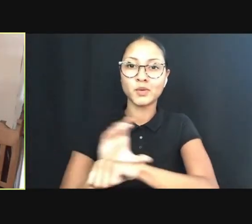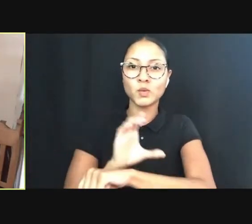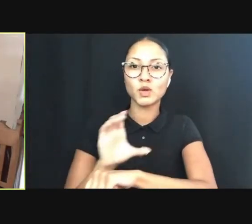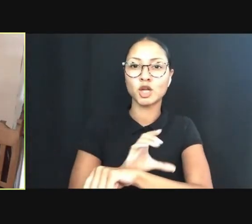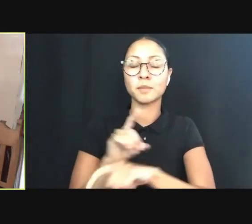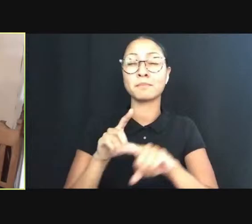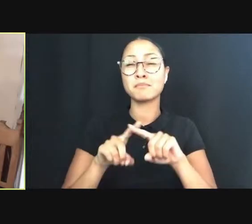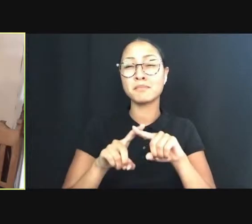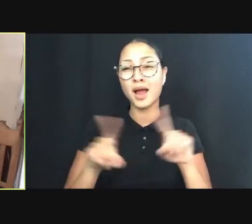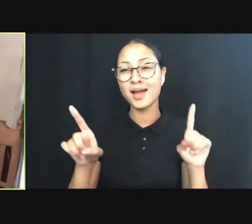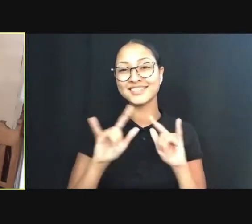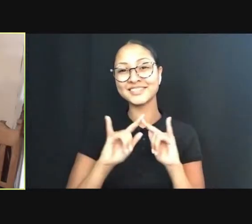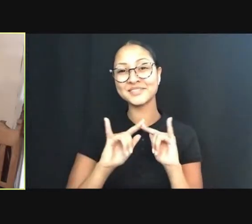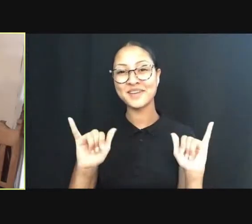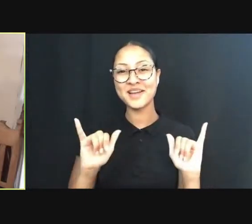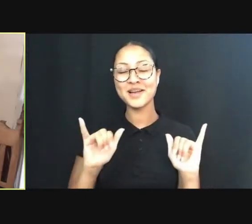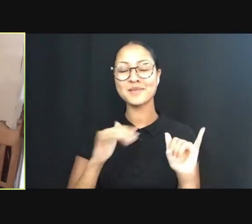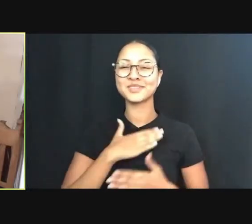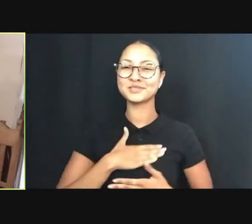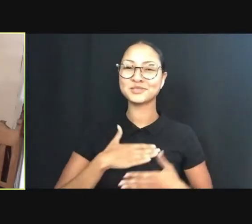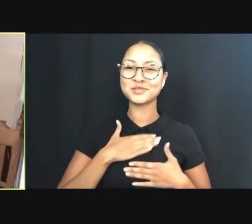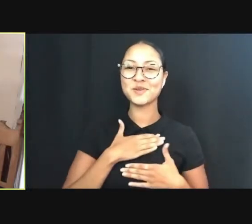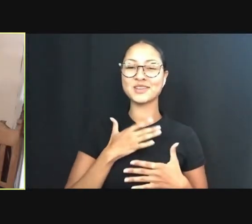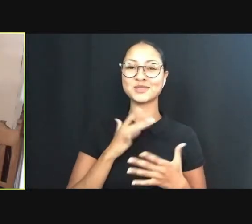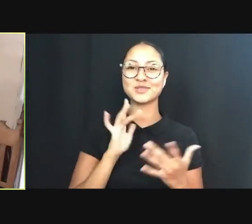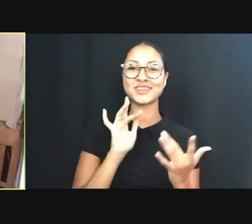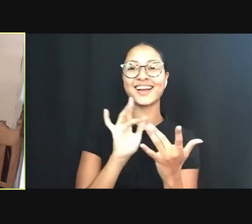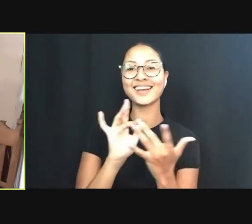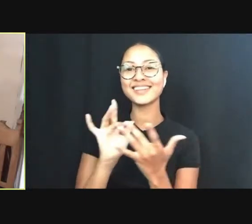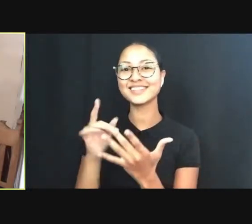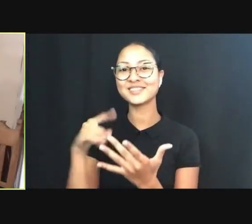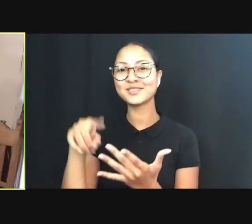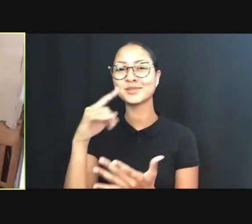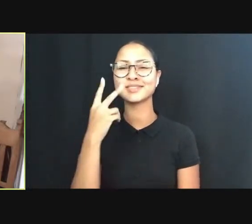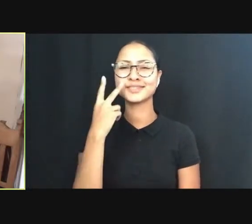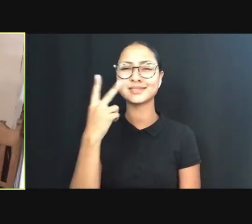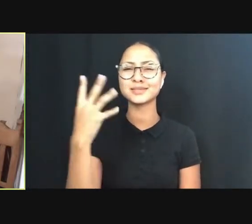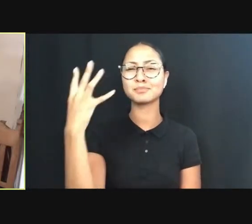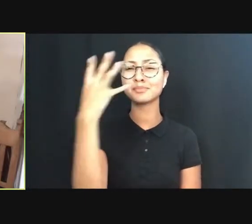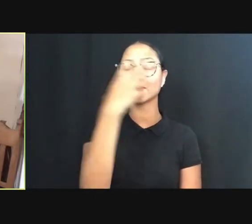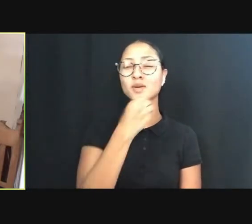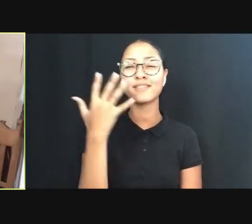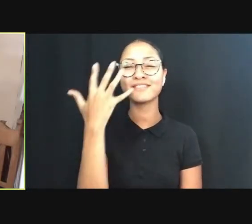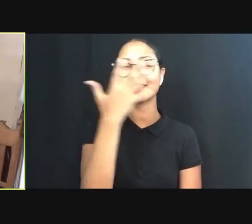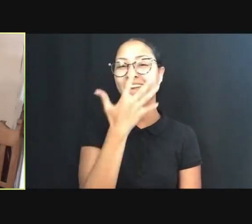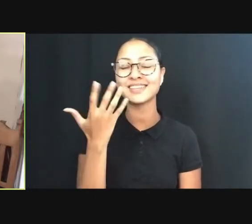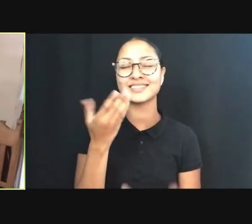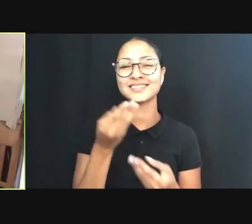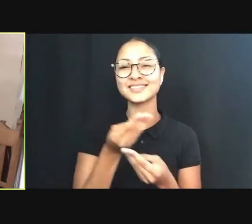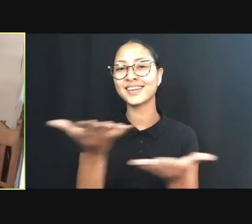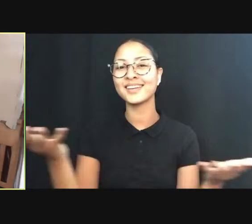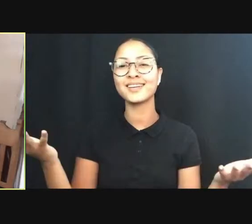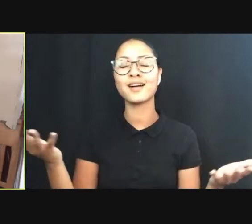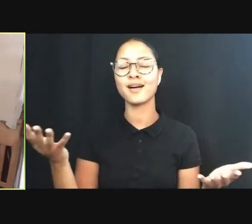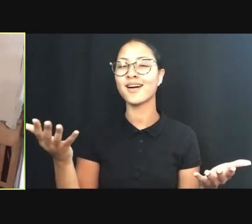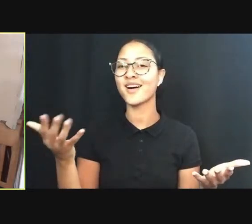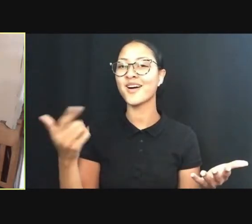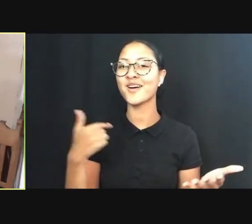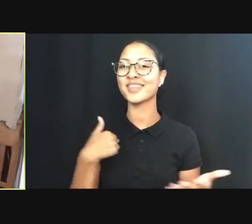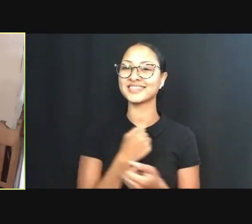your beautiful faces, it's a rescue. It's such a rescue. Yeah, but I miss y'all. But I'll be back